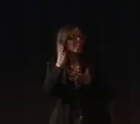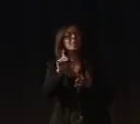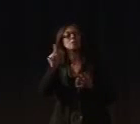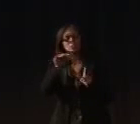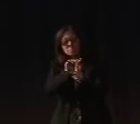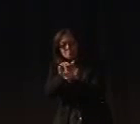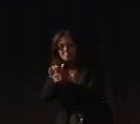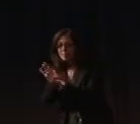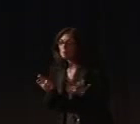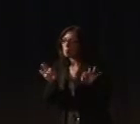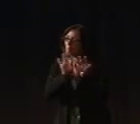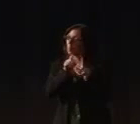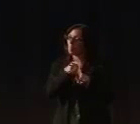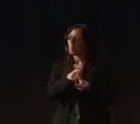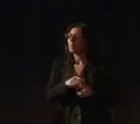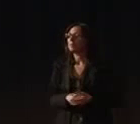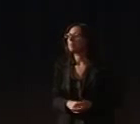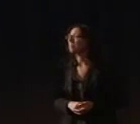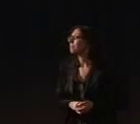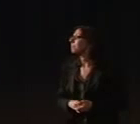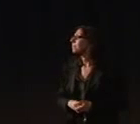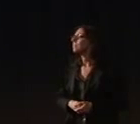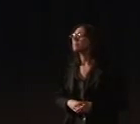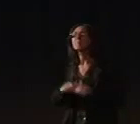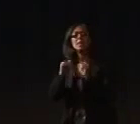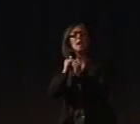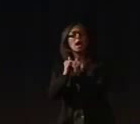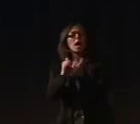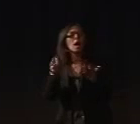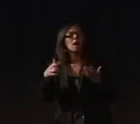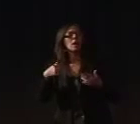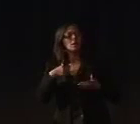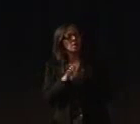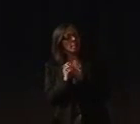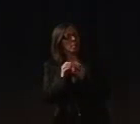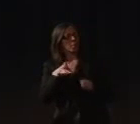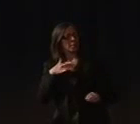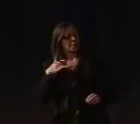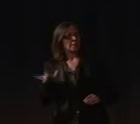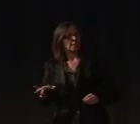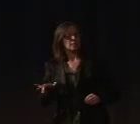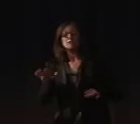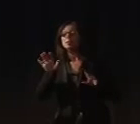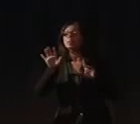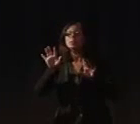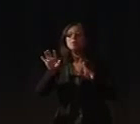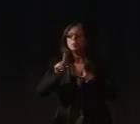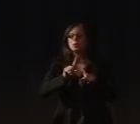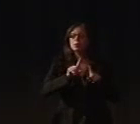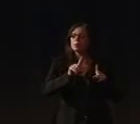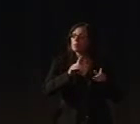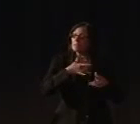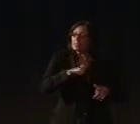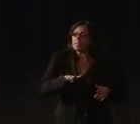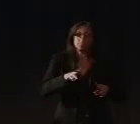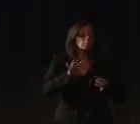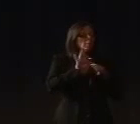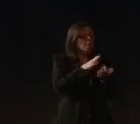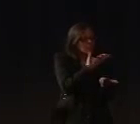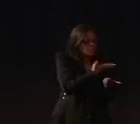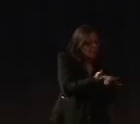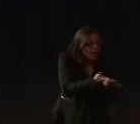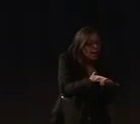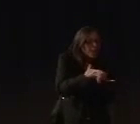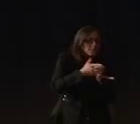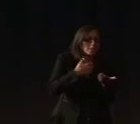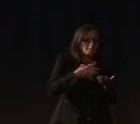ourselves sensible? Not to matter of fact, but to matters of concern. And matters of concern is